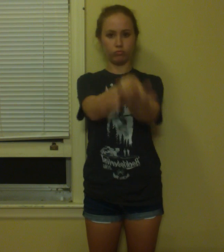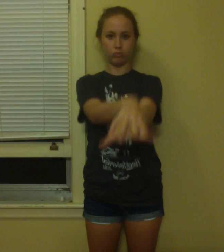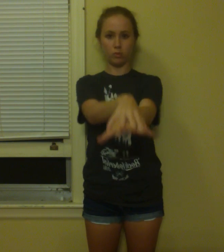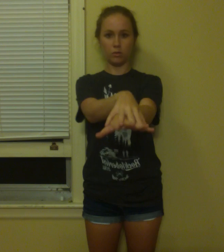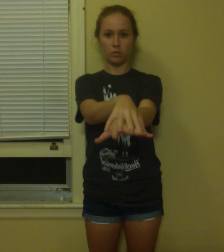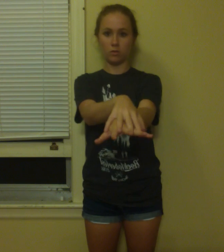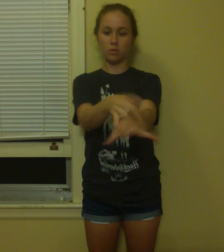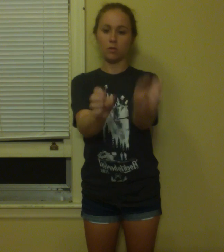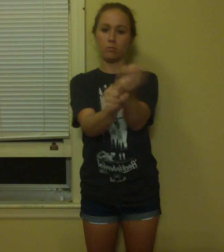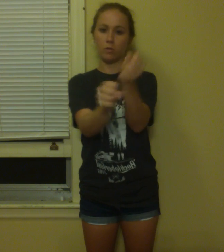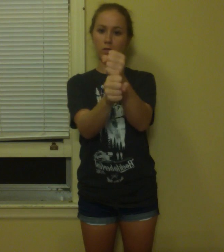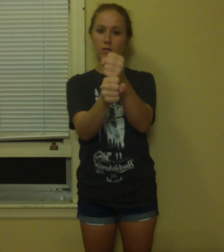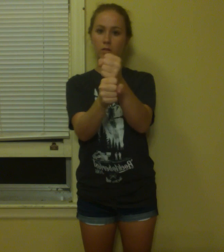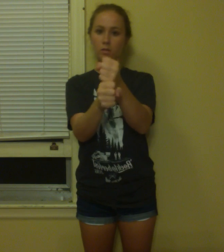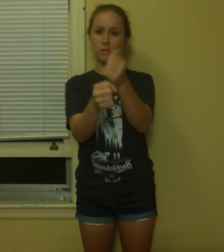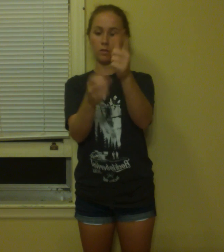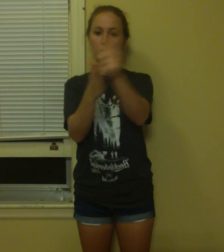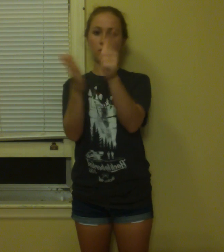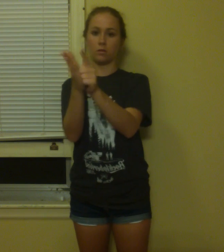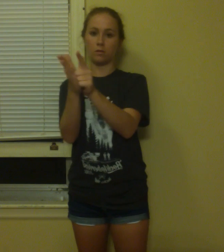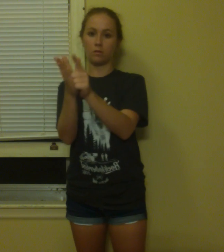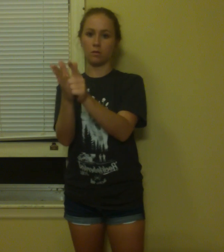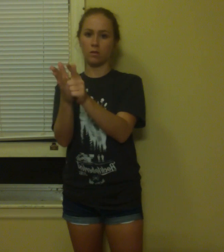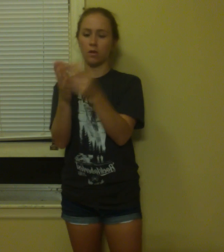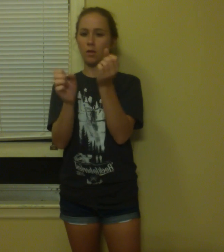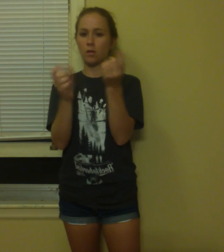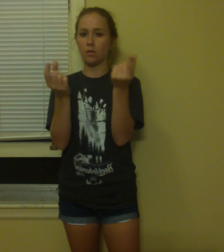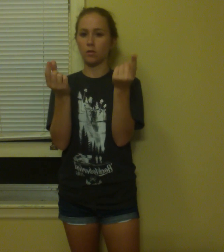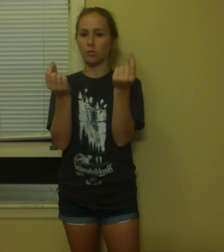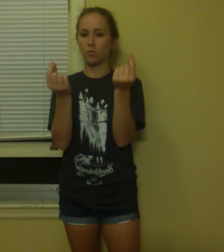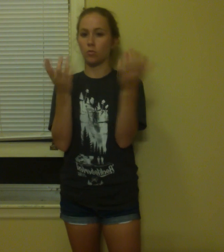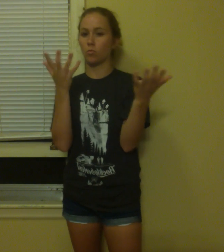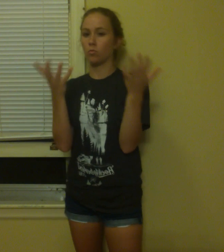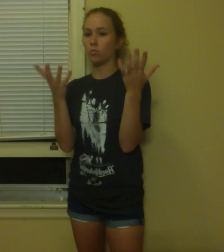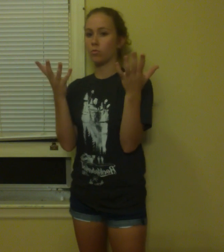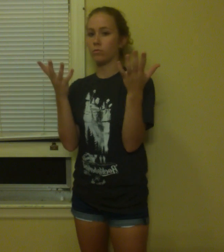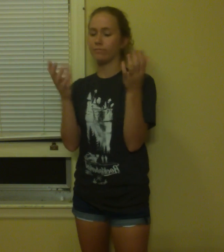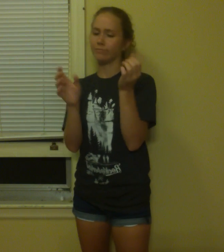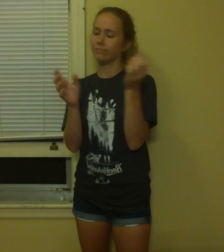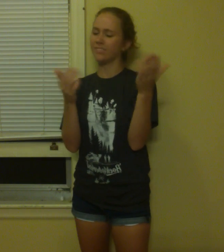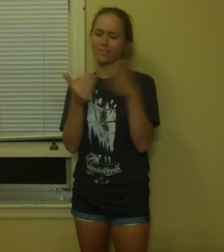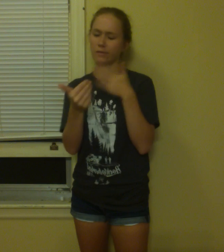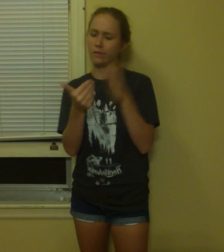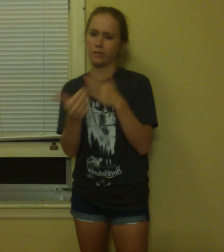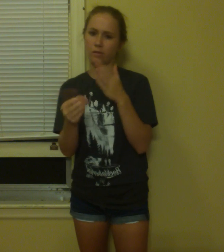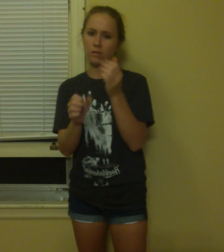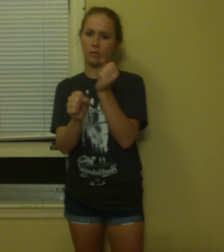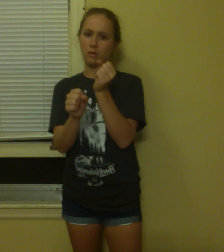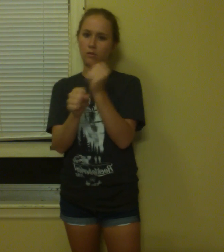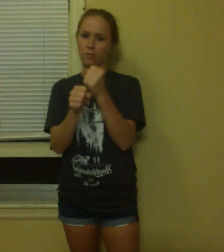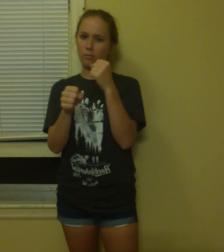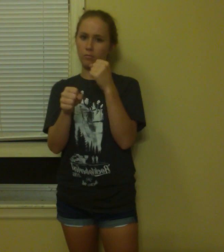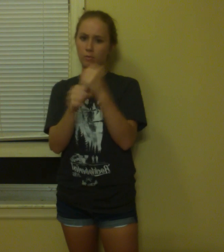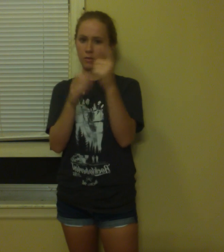435 representatives. And what is the job of Congress, of the legislative branch? Again, you know this, folks. L, legislate. They make